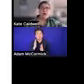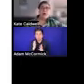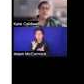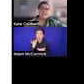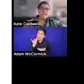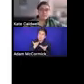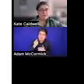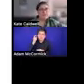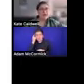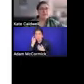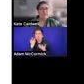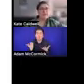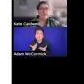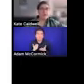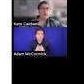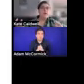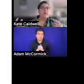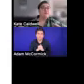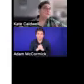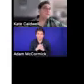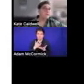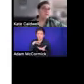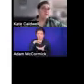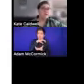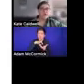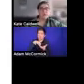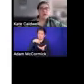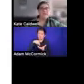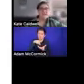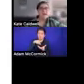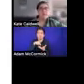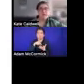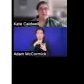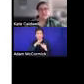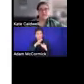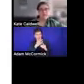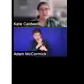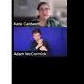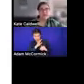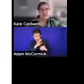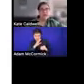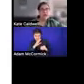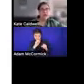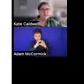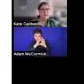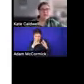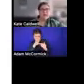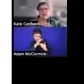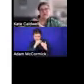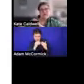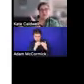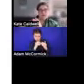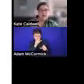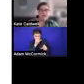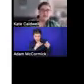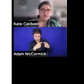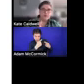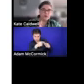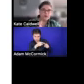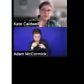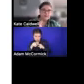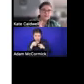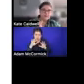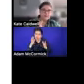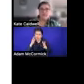or oversimplify them for convenience. So one example of this would be, and I'm sure a lot of